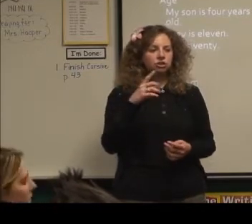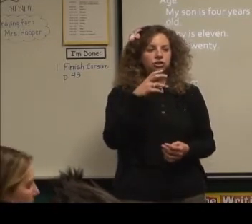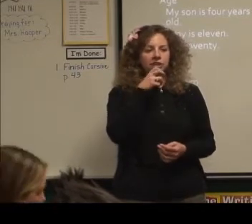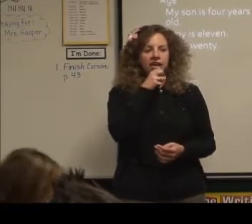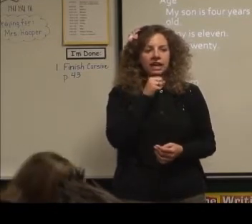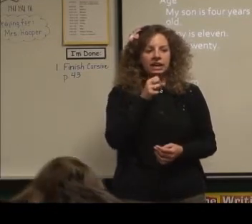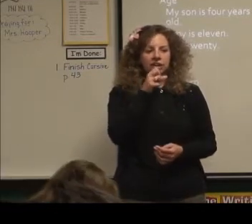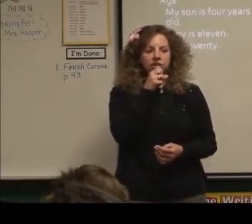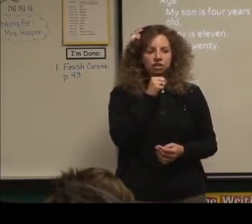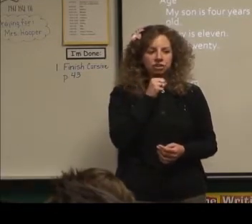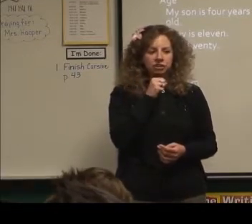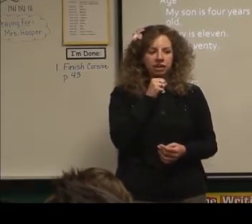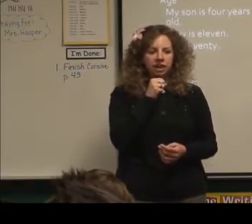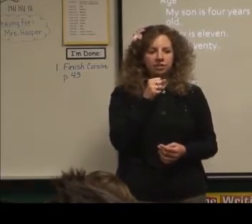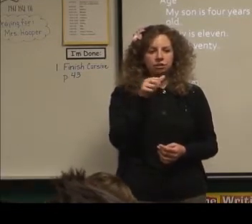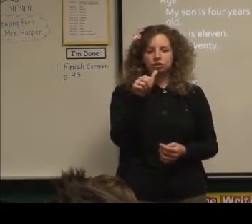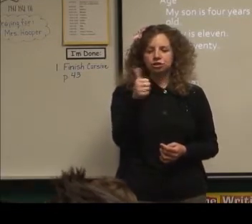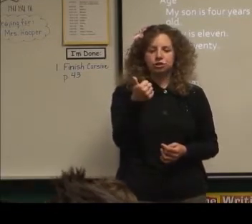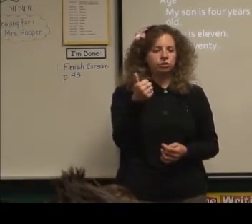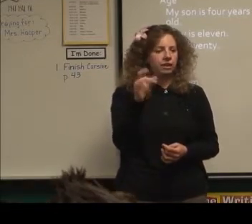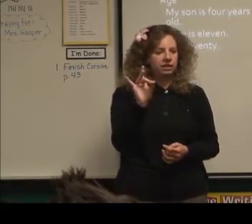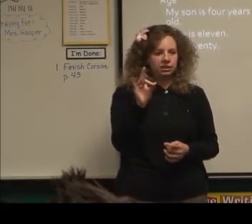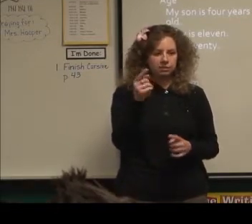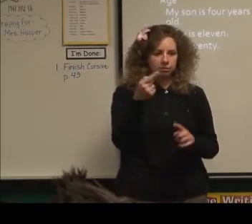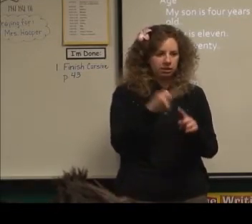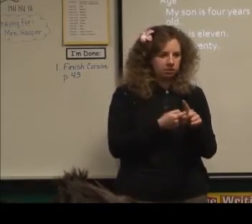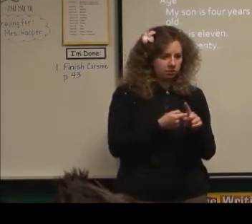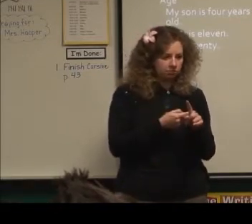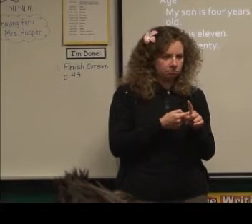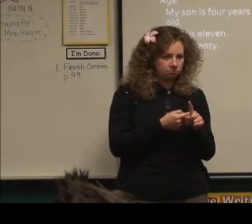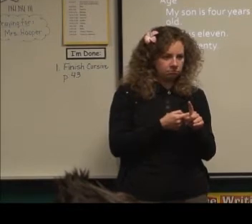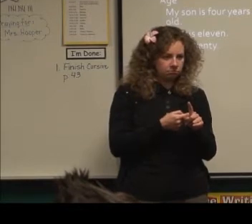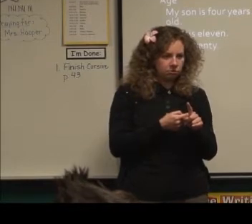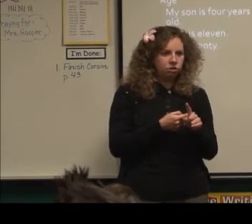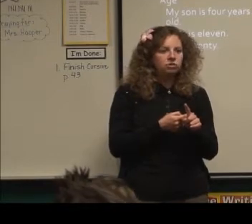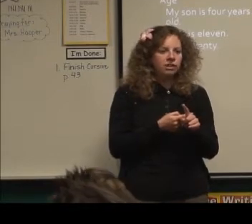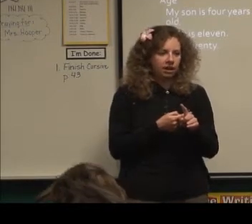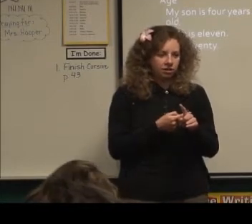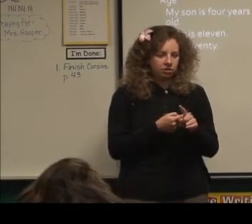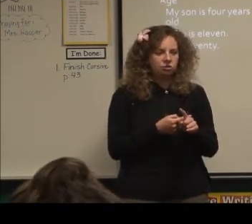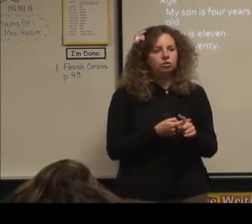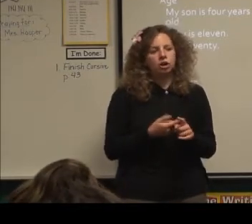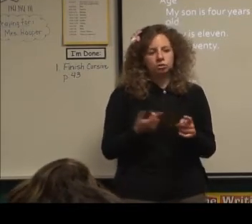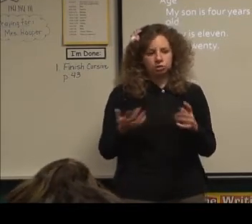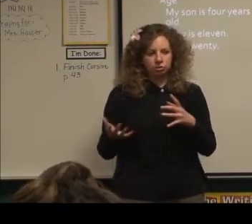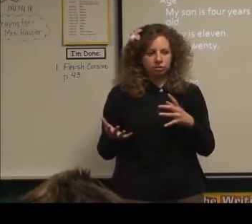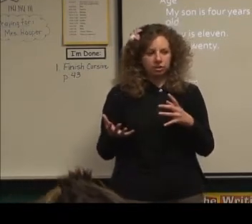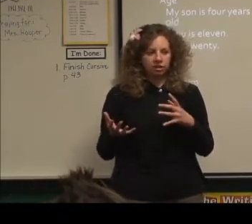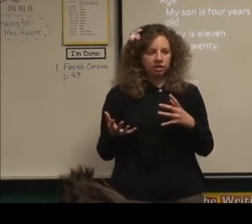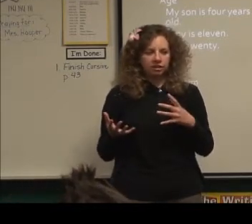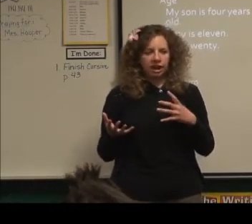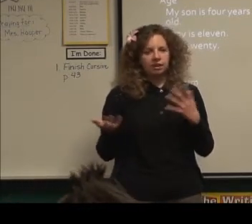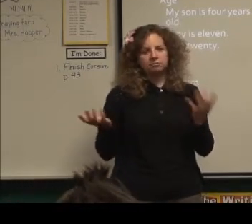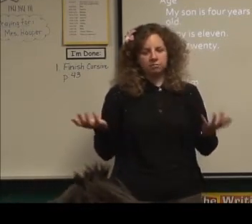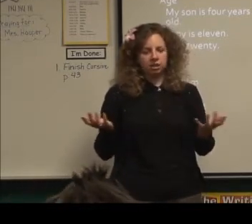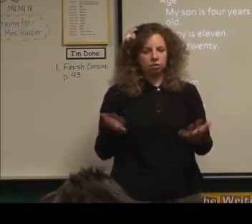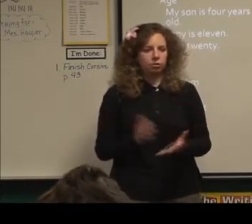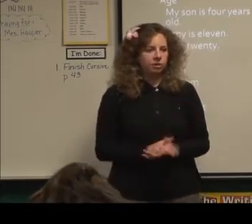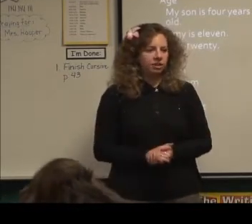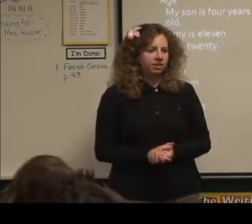just say age, and then you could just do 18 months. Yeah, so you could do something like that and incorporate it